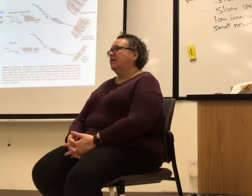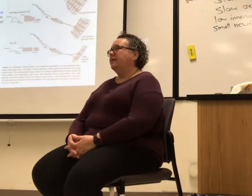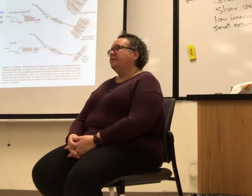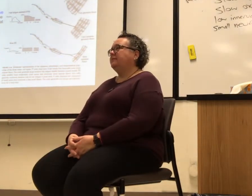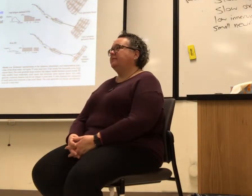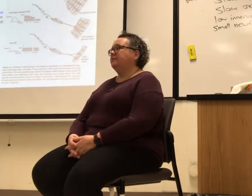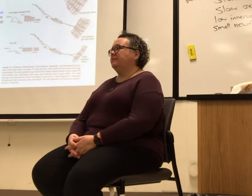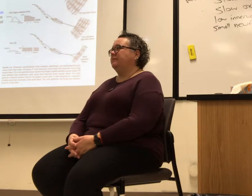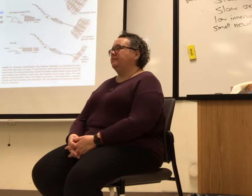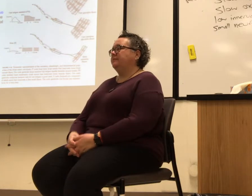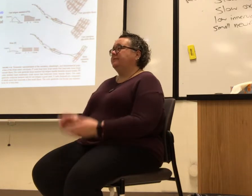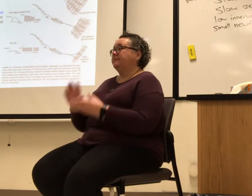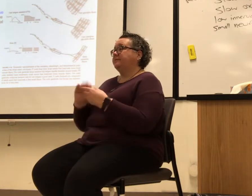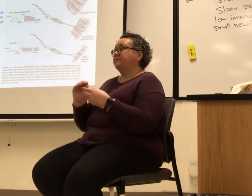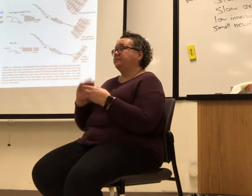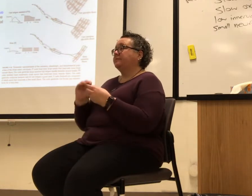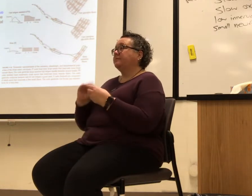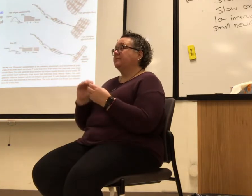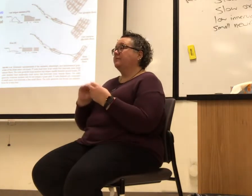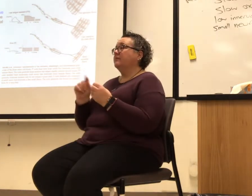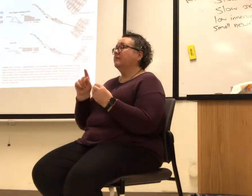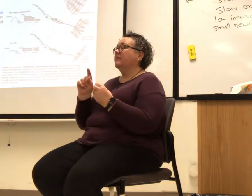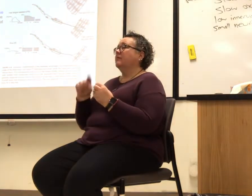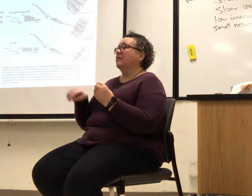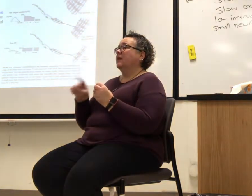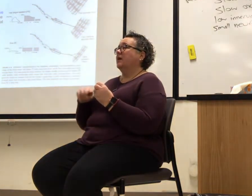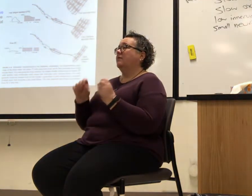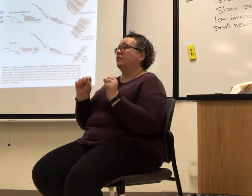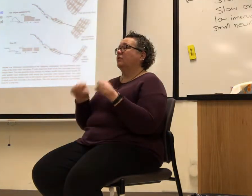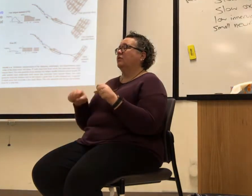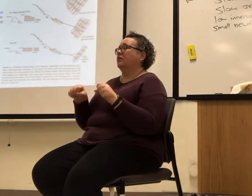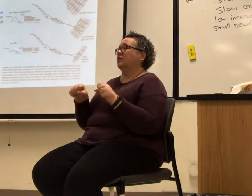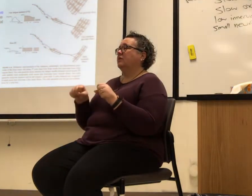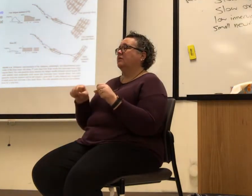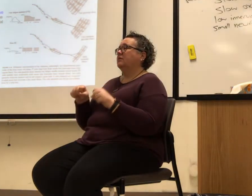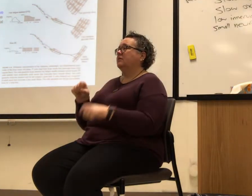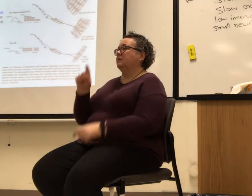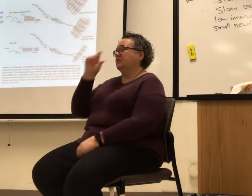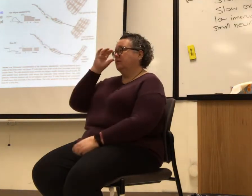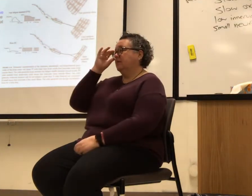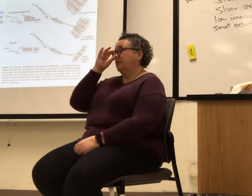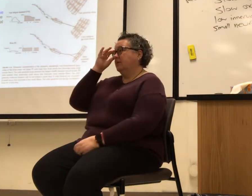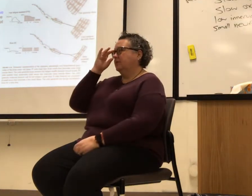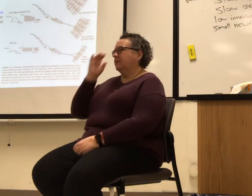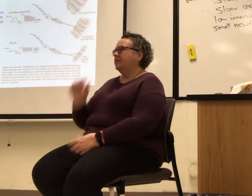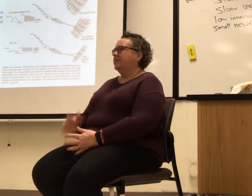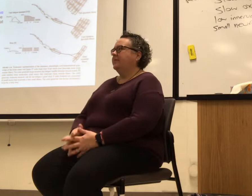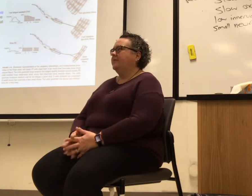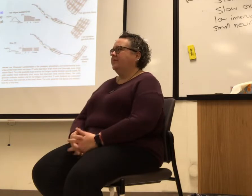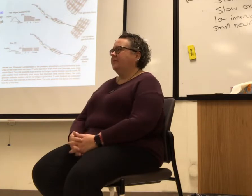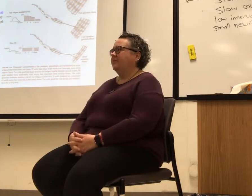And what they see, well, if you could,